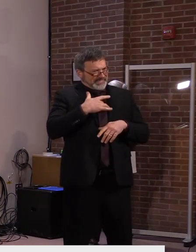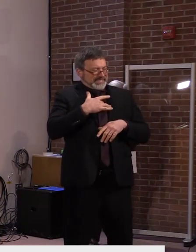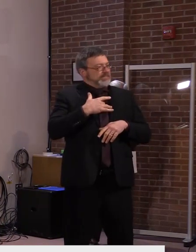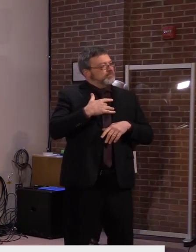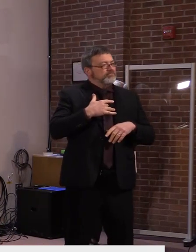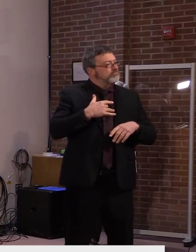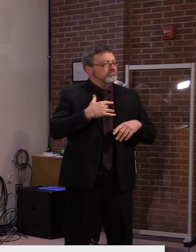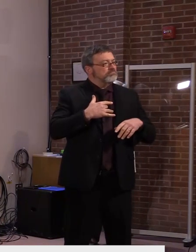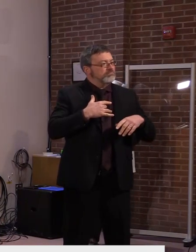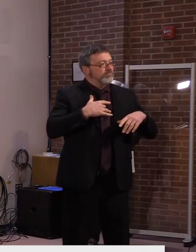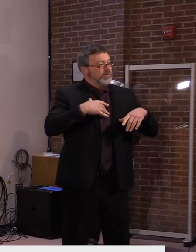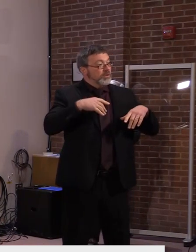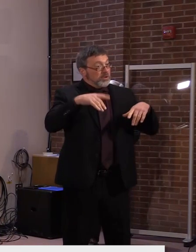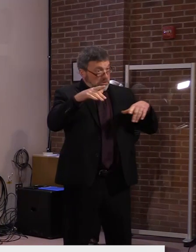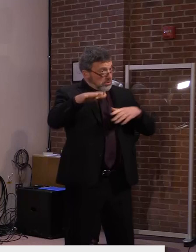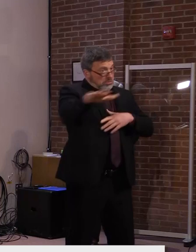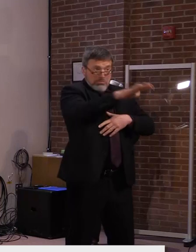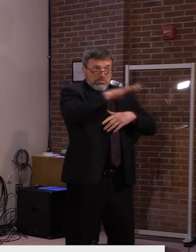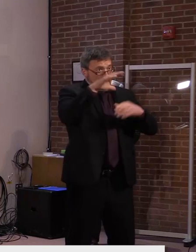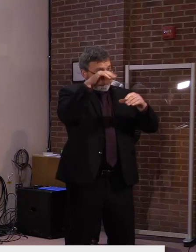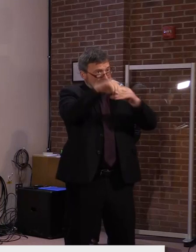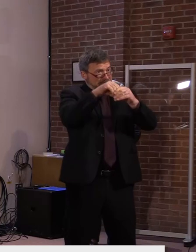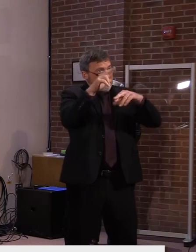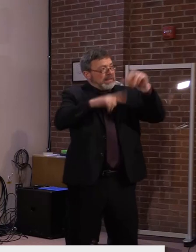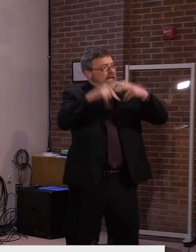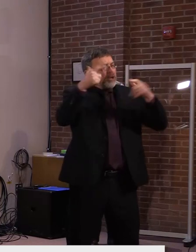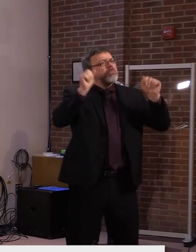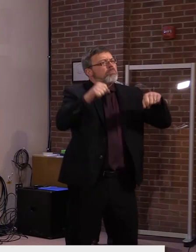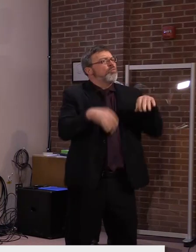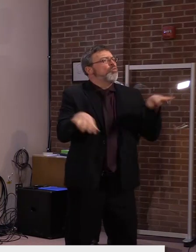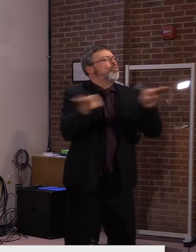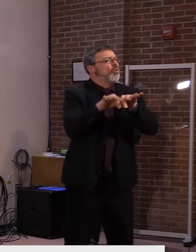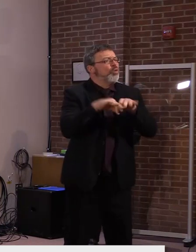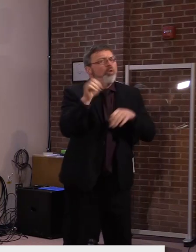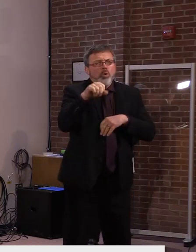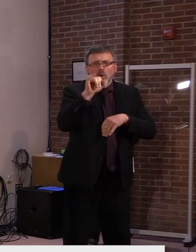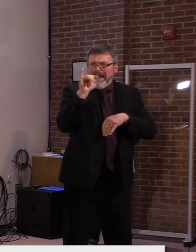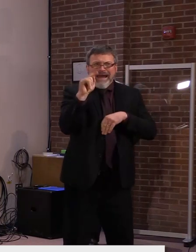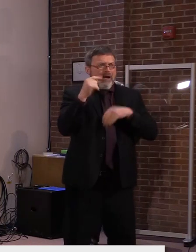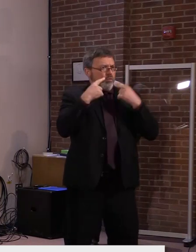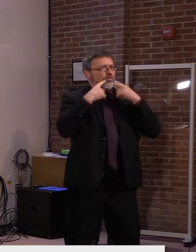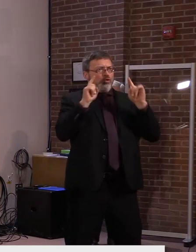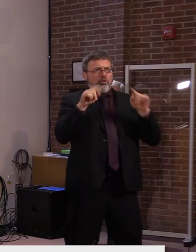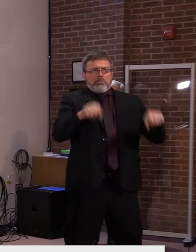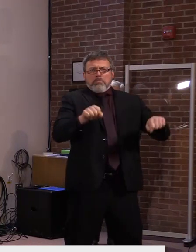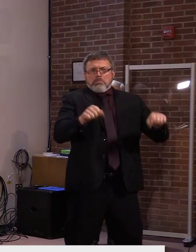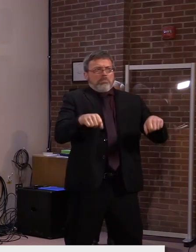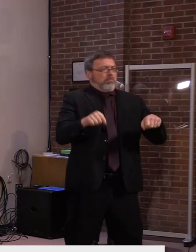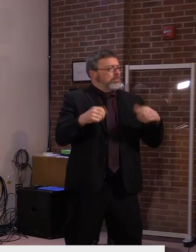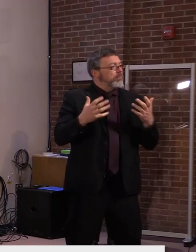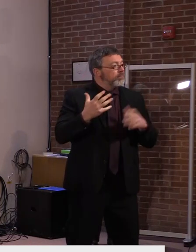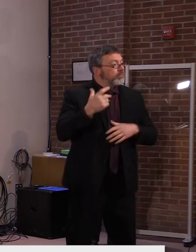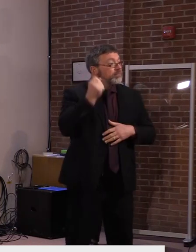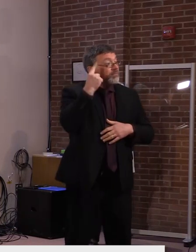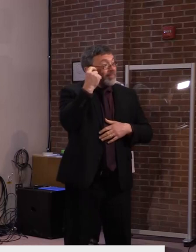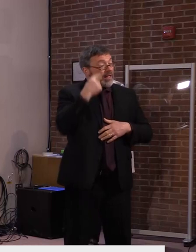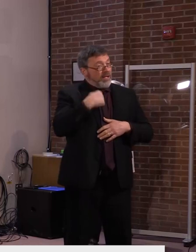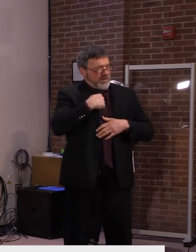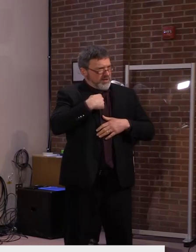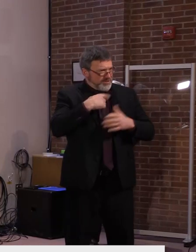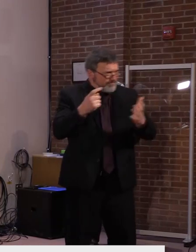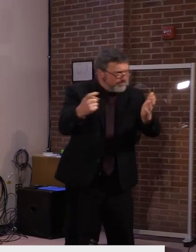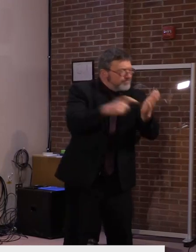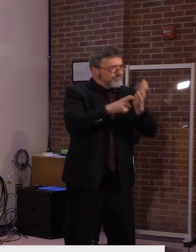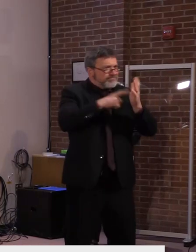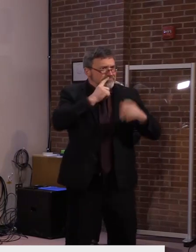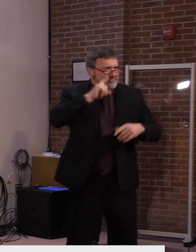good idea right now because masks work. But at this point in the pandemic, mandates won't. And